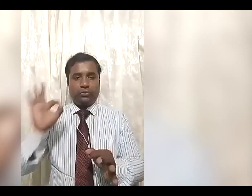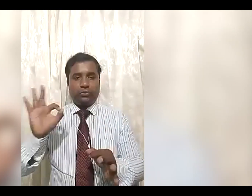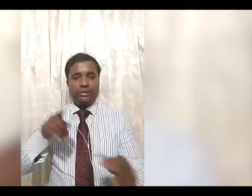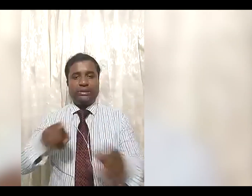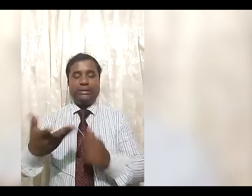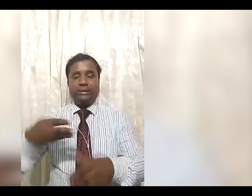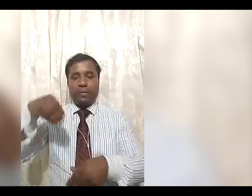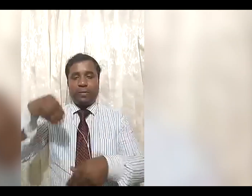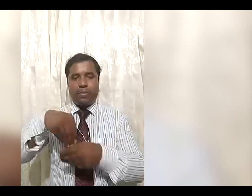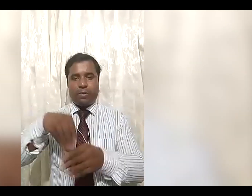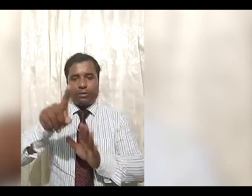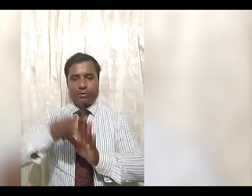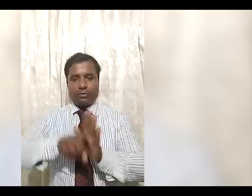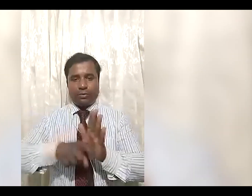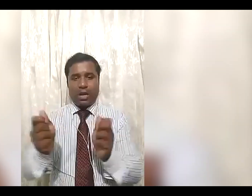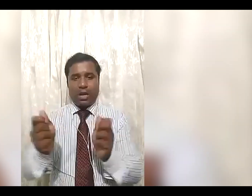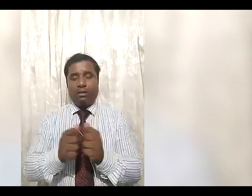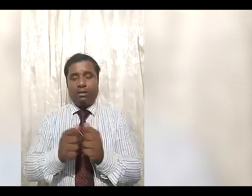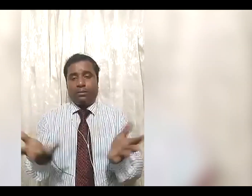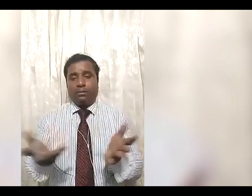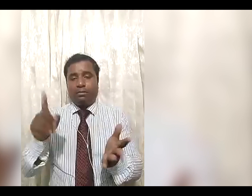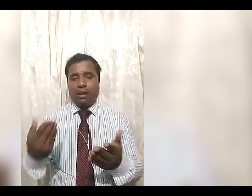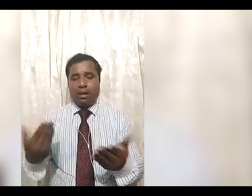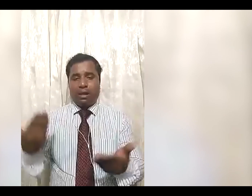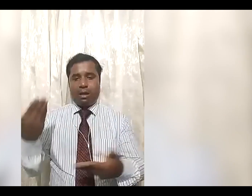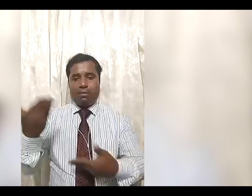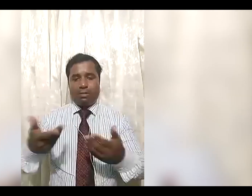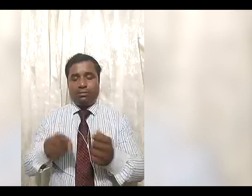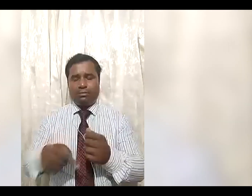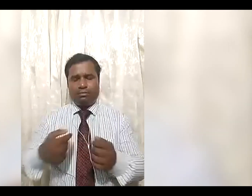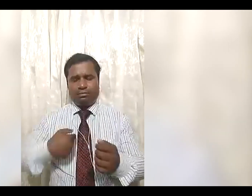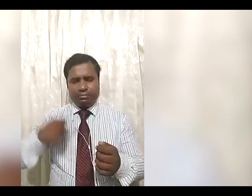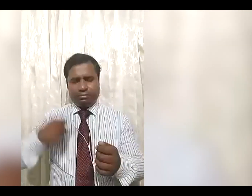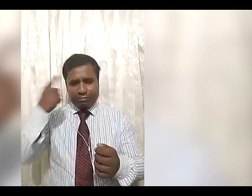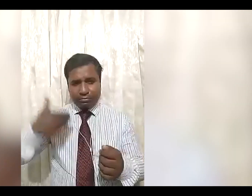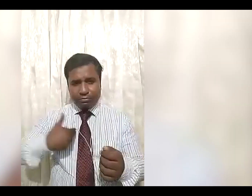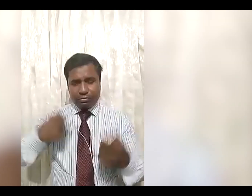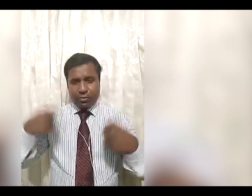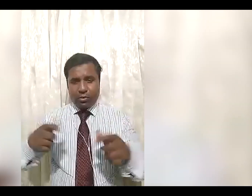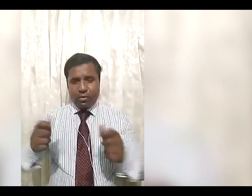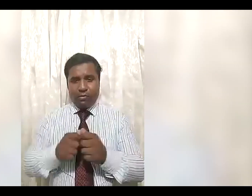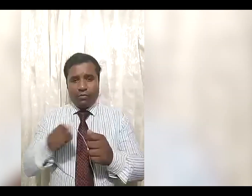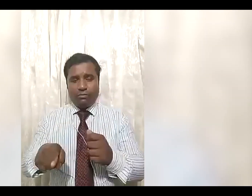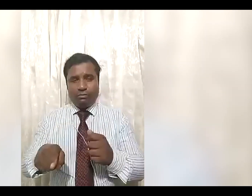and what is the it's look like. And I am very much like